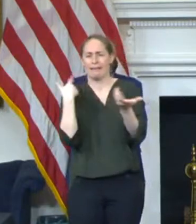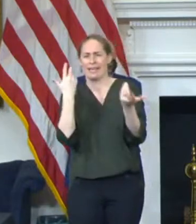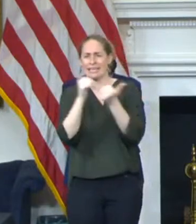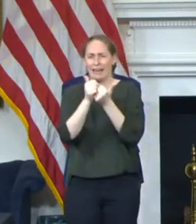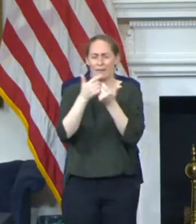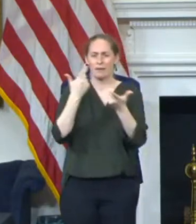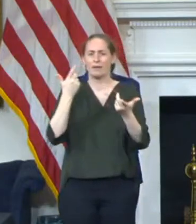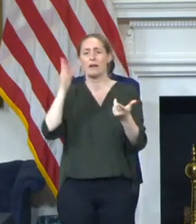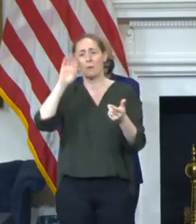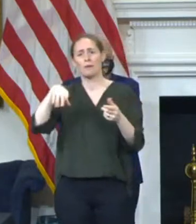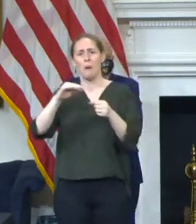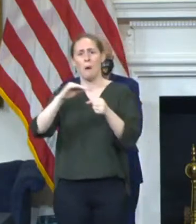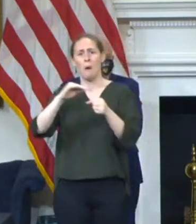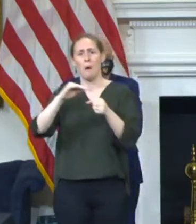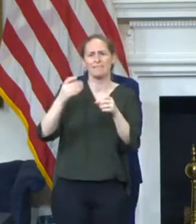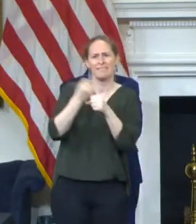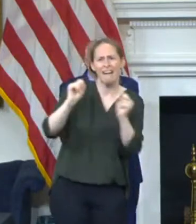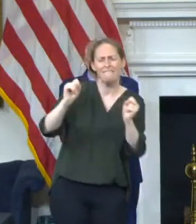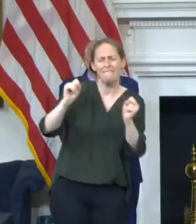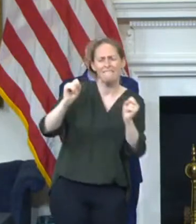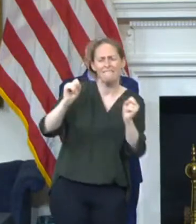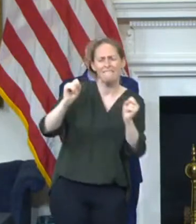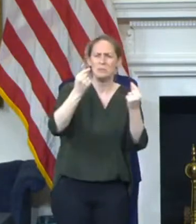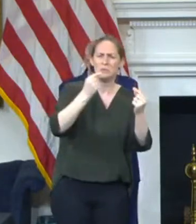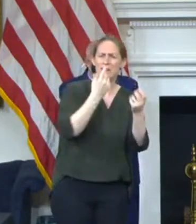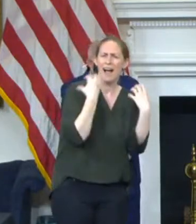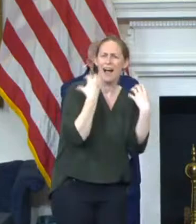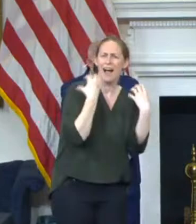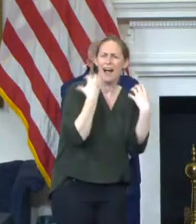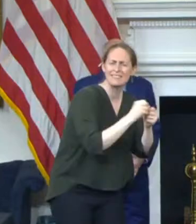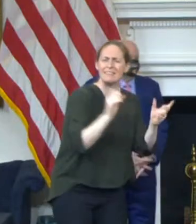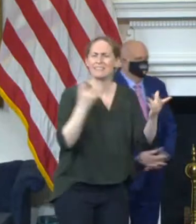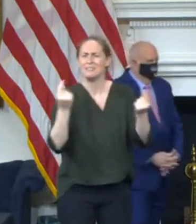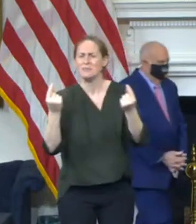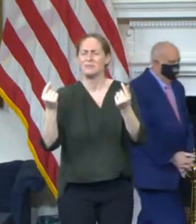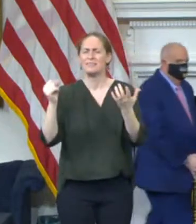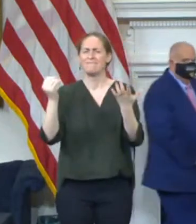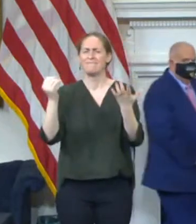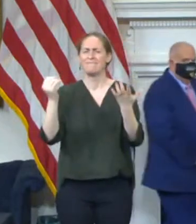balance those needs as well of the educational and the mental health needs for children.